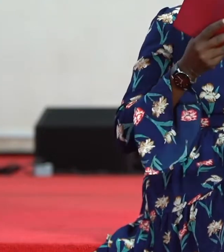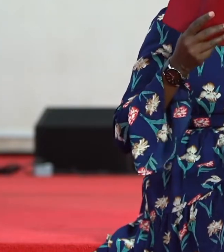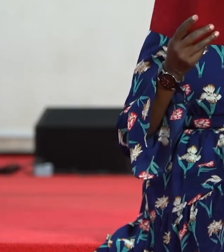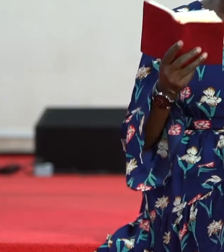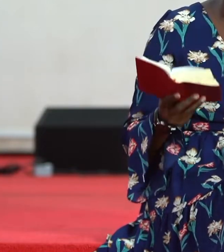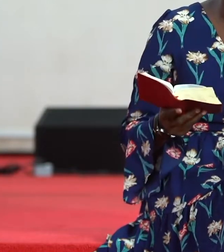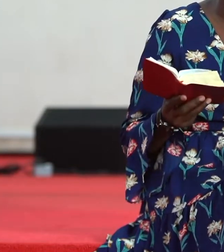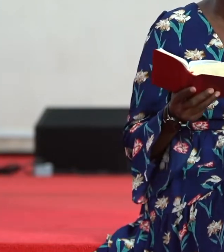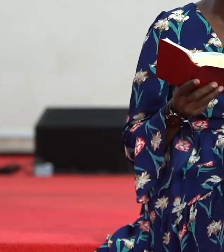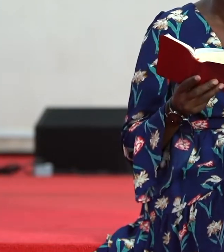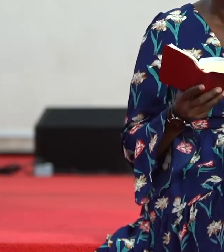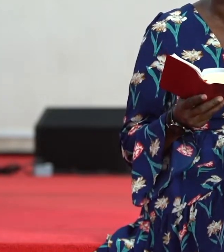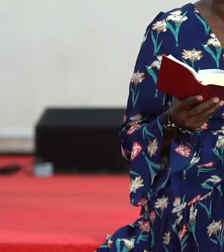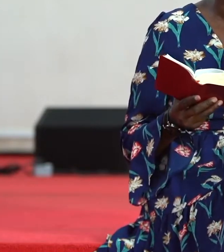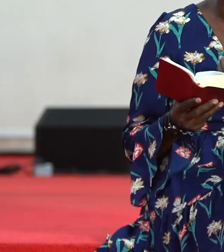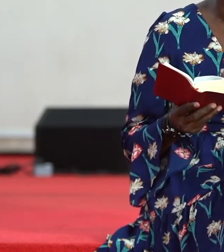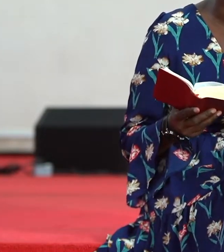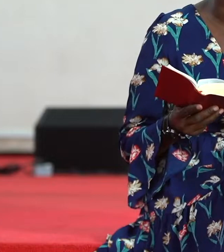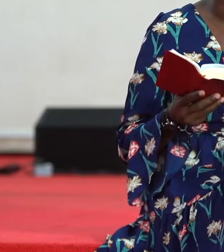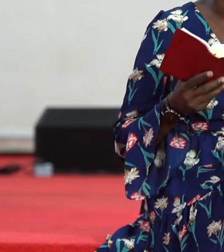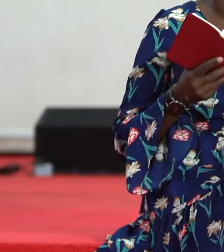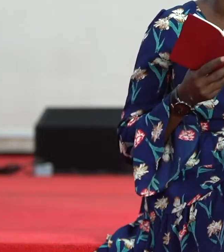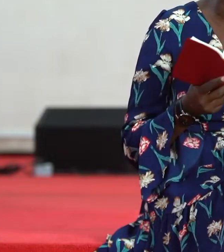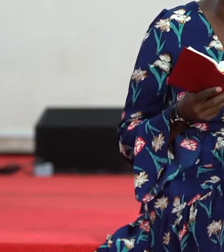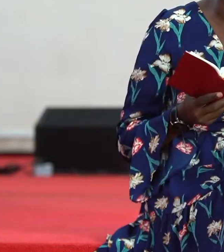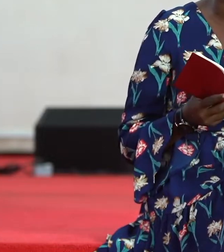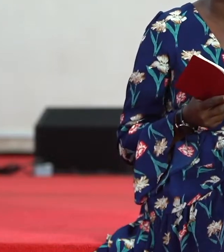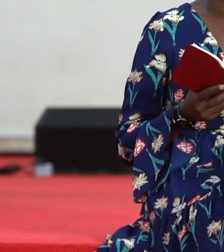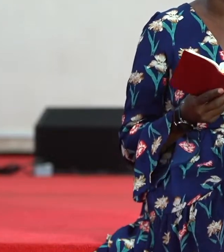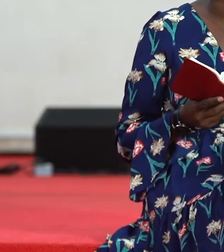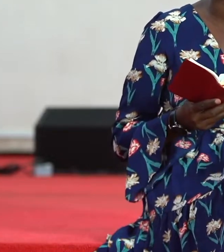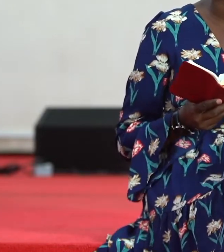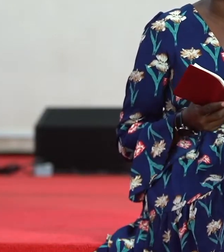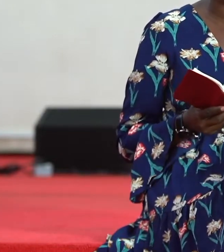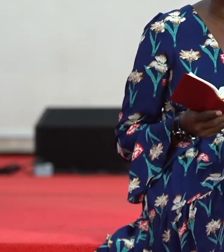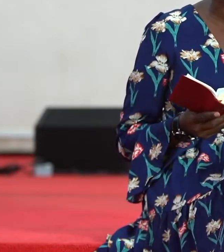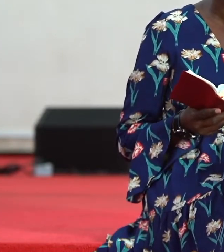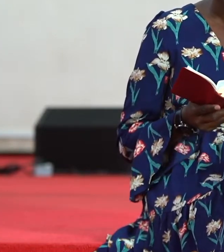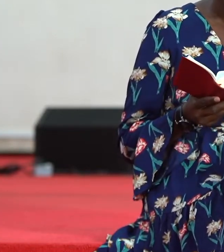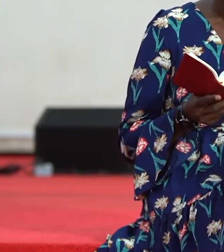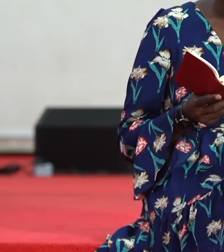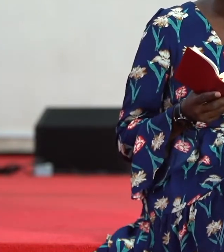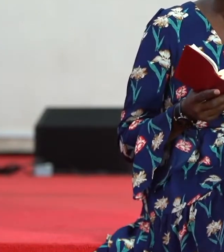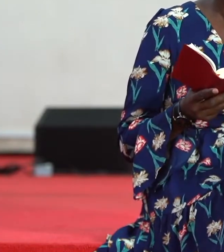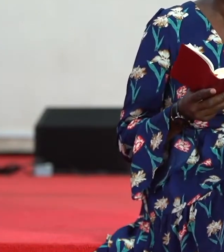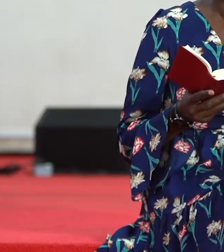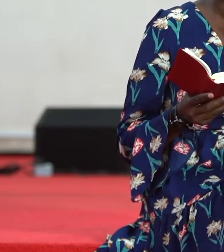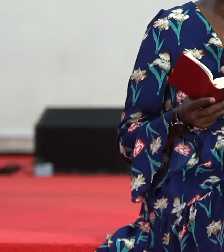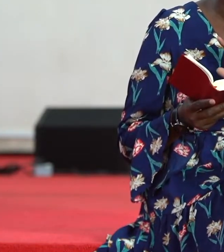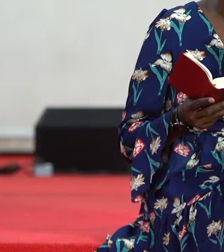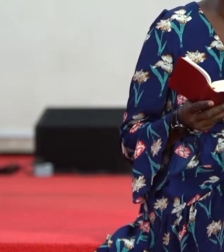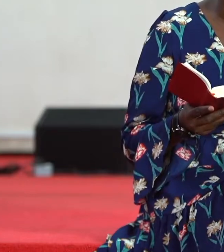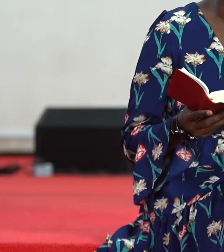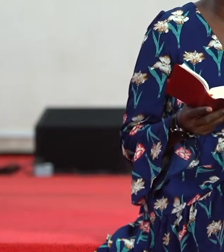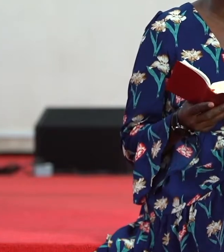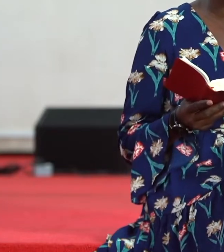to be angry. But the Bible says that it's a blessing to be forgiven by God. So if